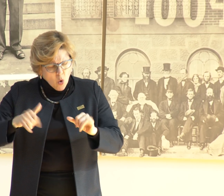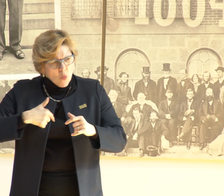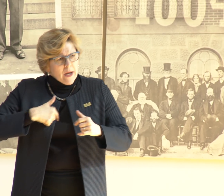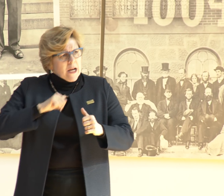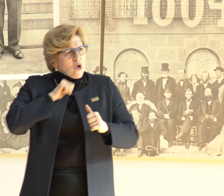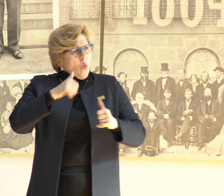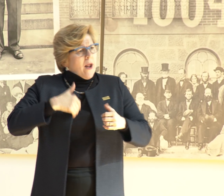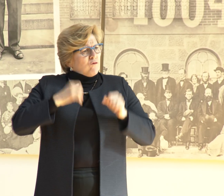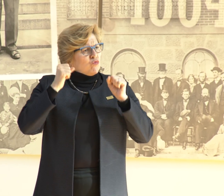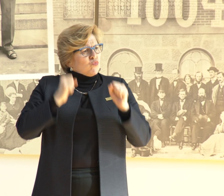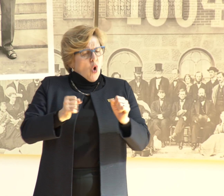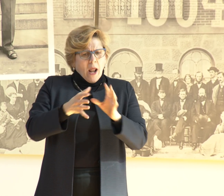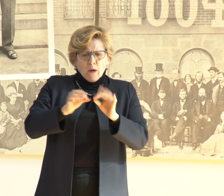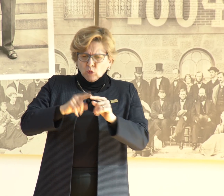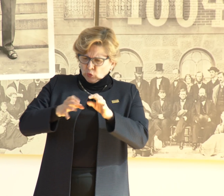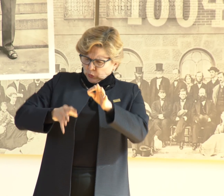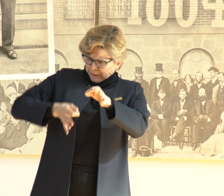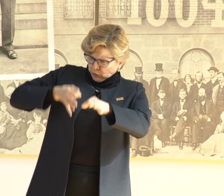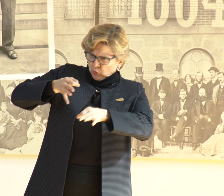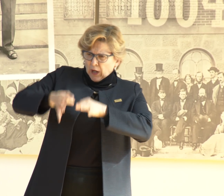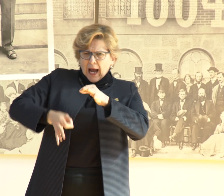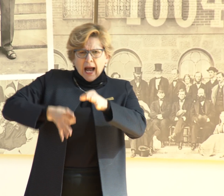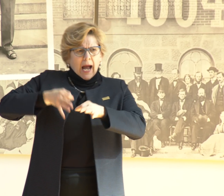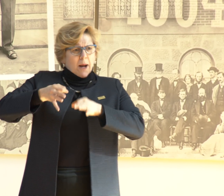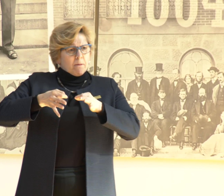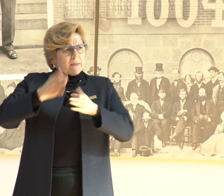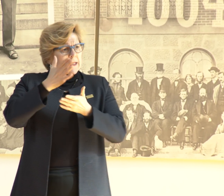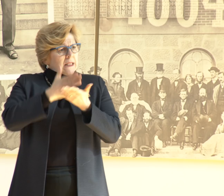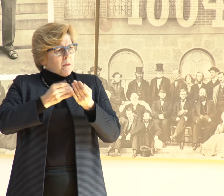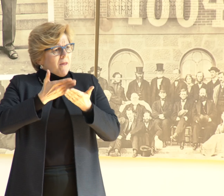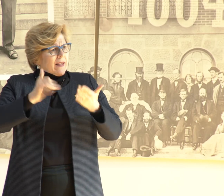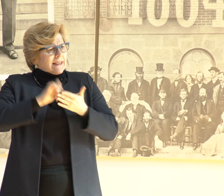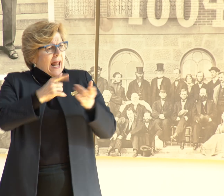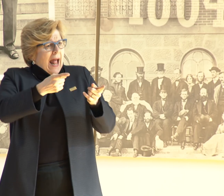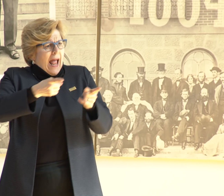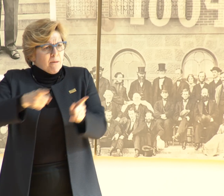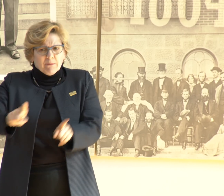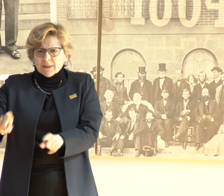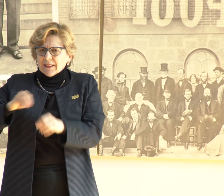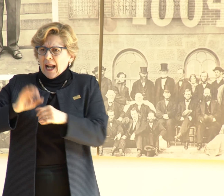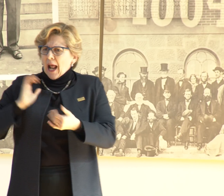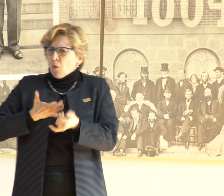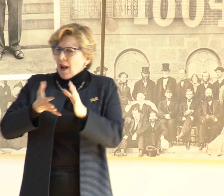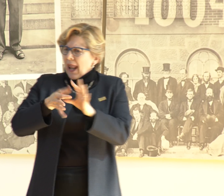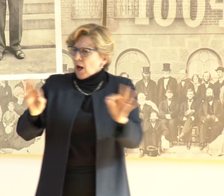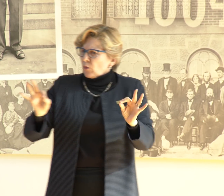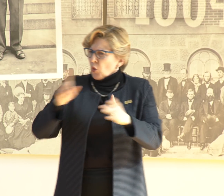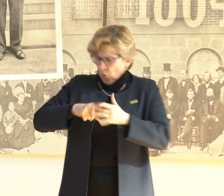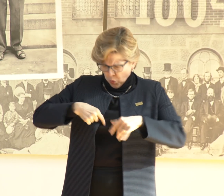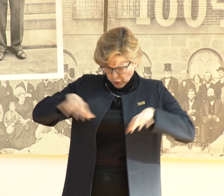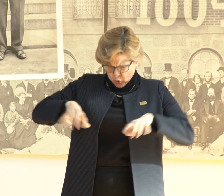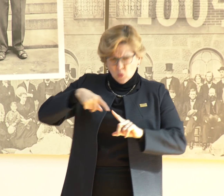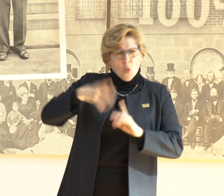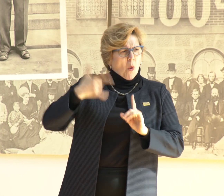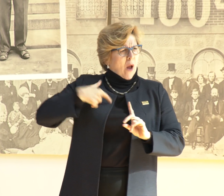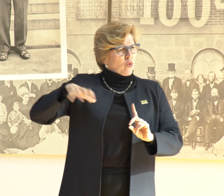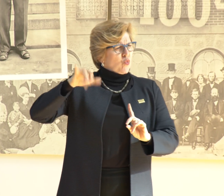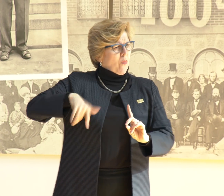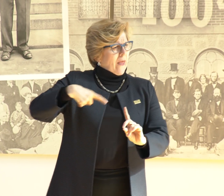And we discovered within this process that we didn't have rich language to describe some of the things that are happening in how